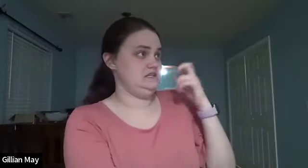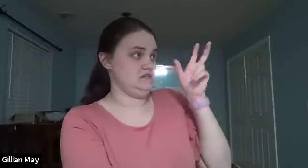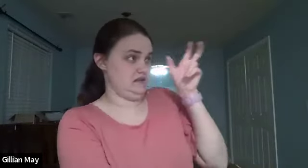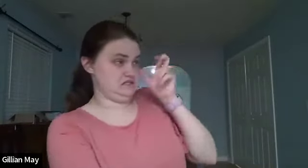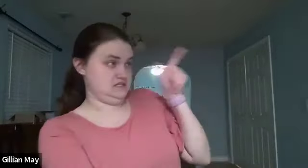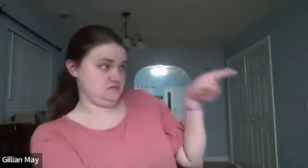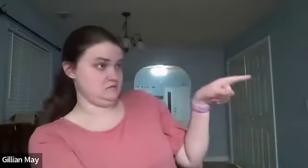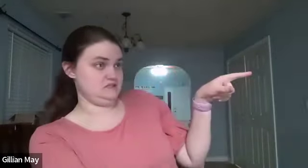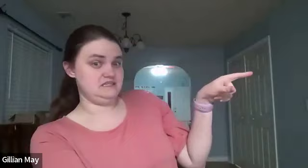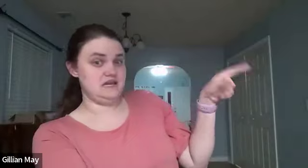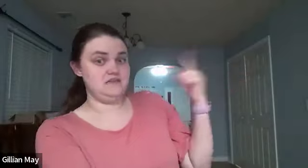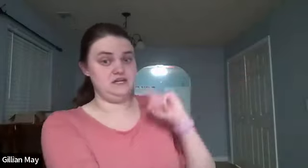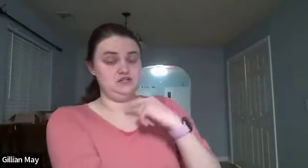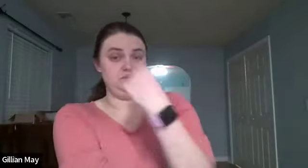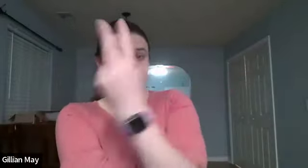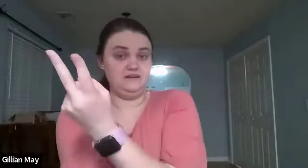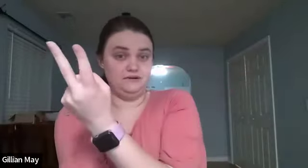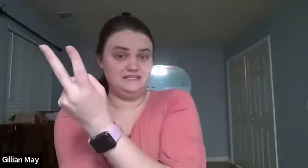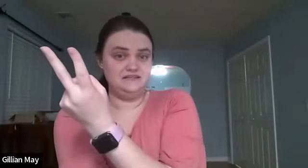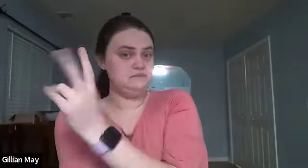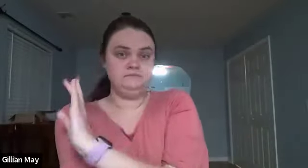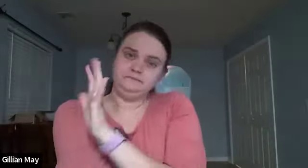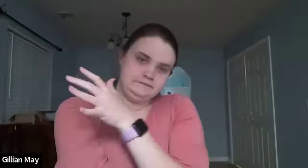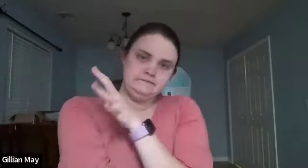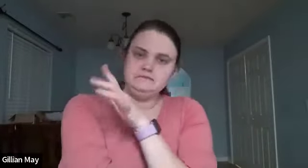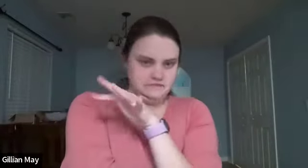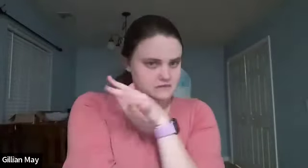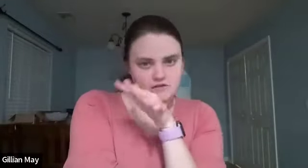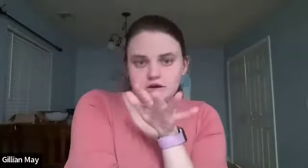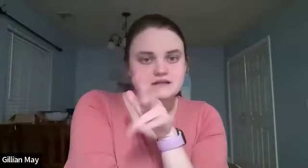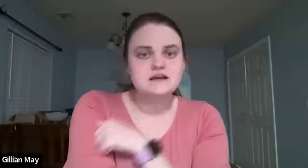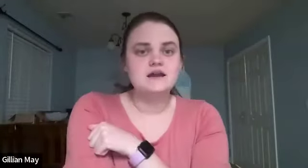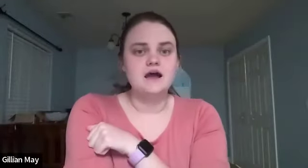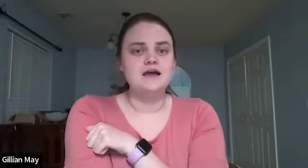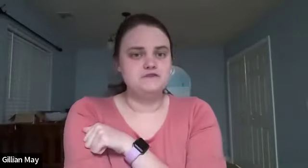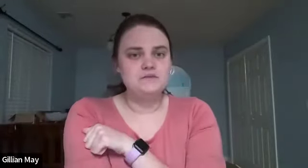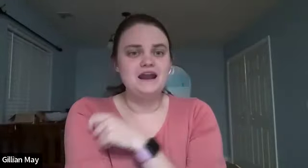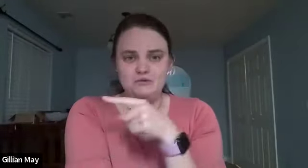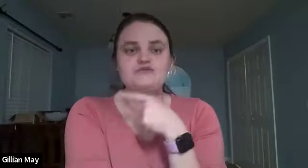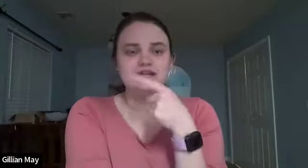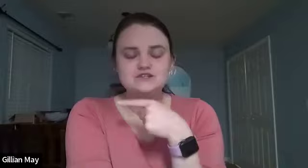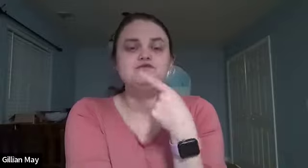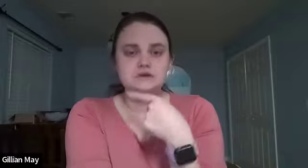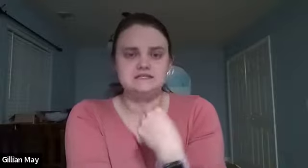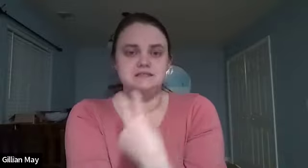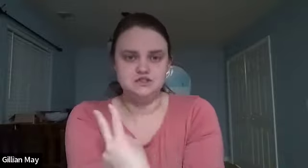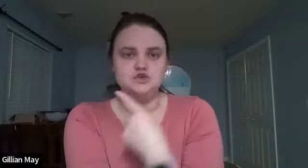see what someone's saying and then interpret, like voice it to them, I'm not the greatest at. I feel bad. I will forget to voice to